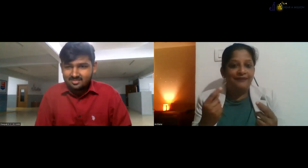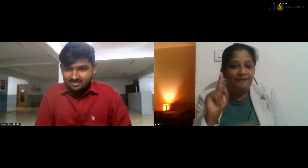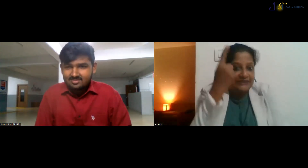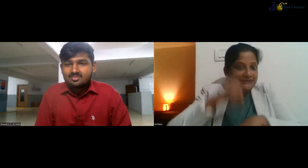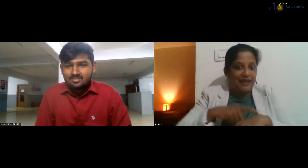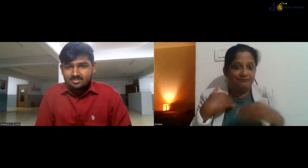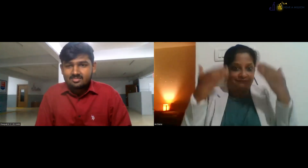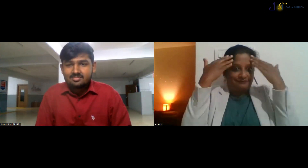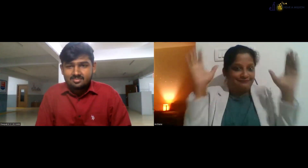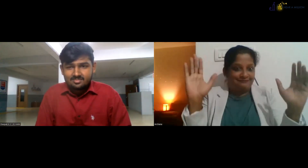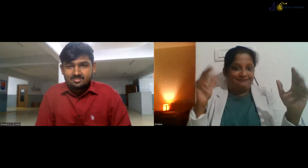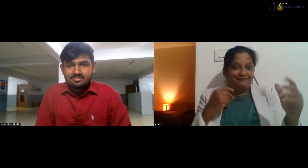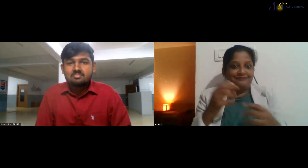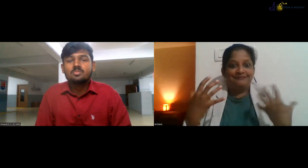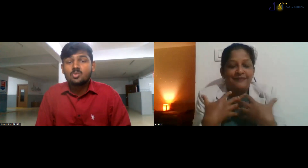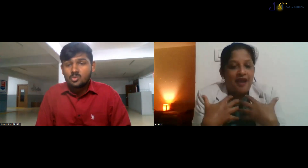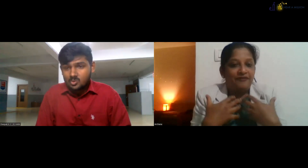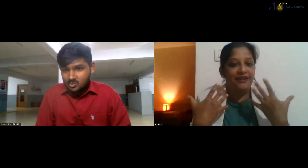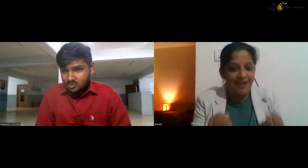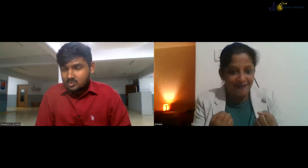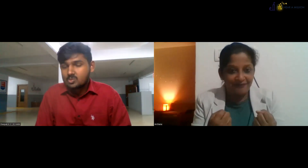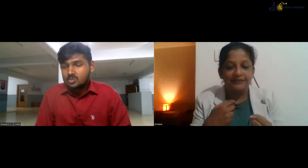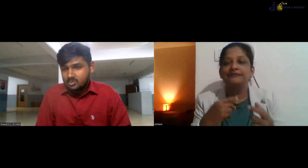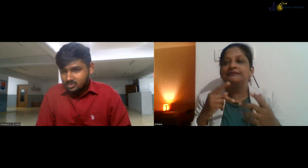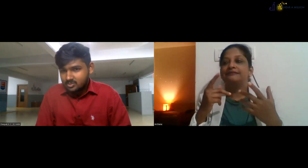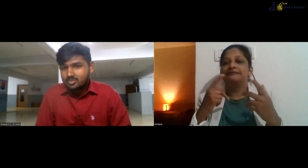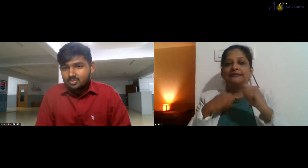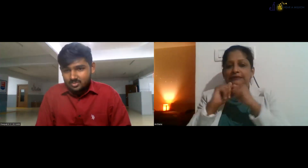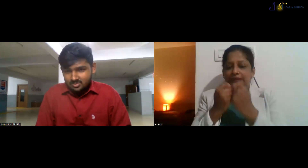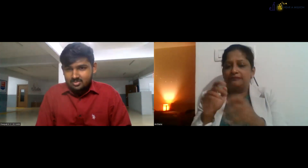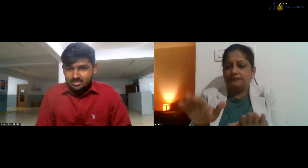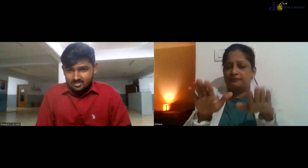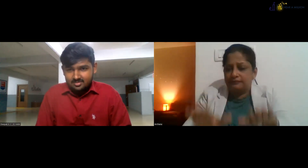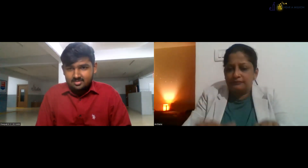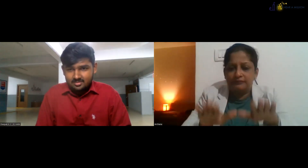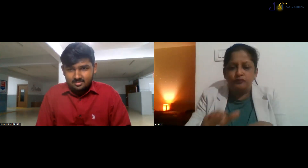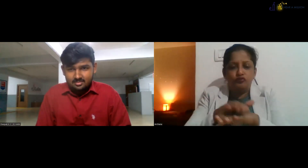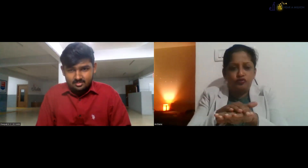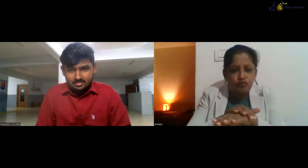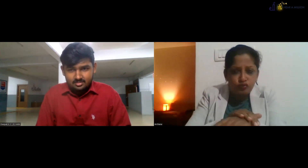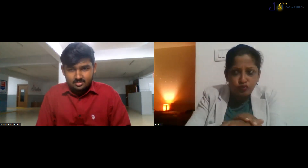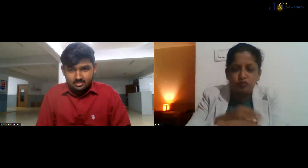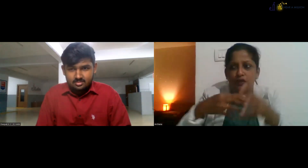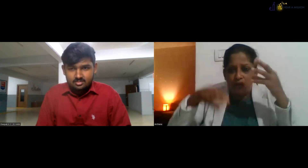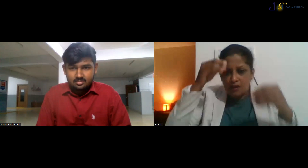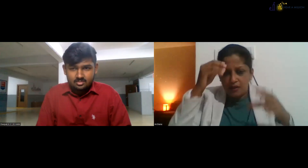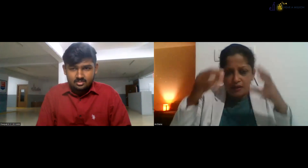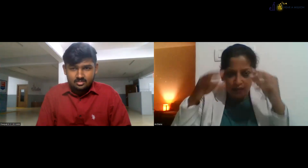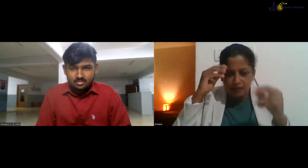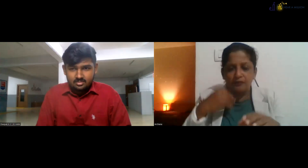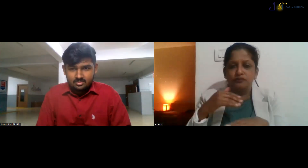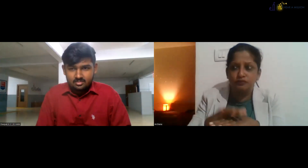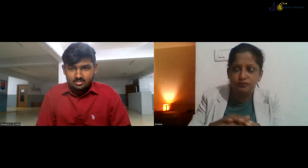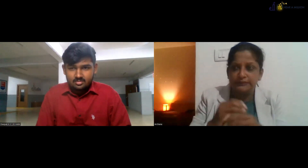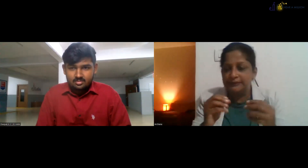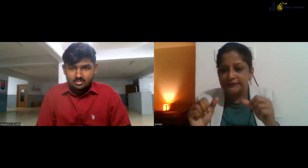Okay. So that was the first time for me, and I was not aware. That makes me scared at that time.